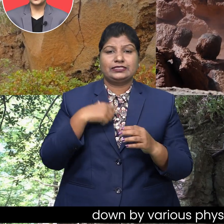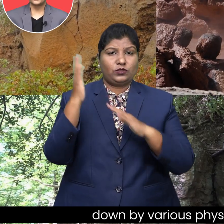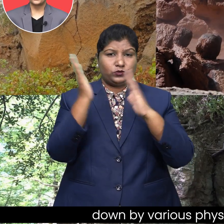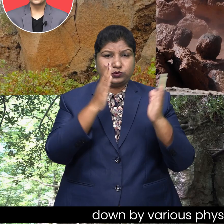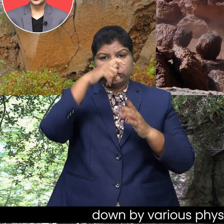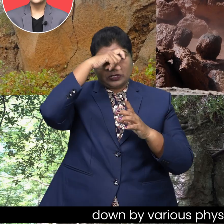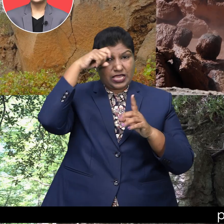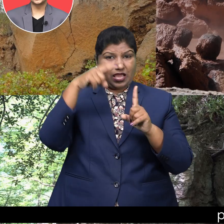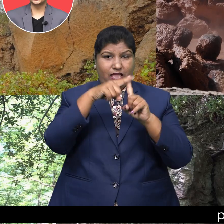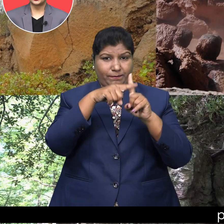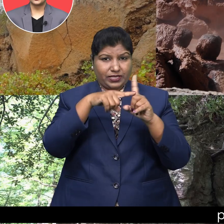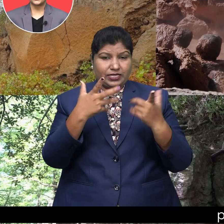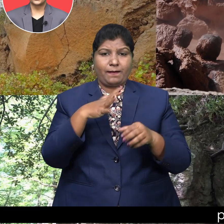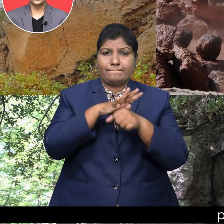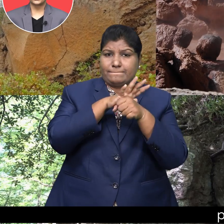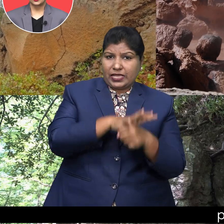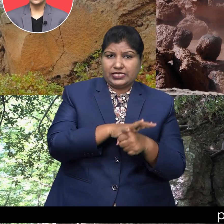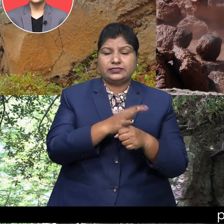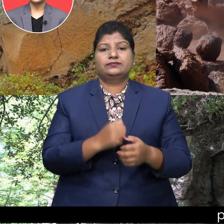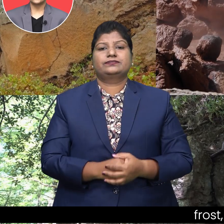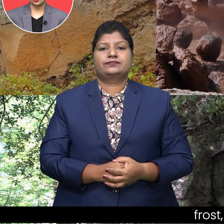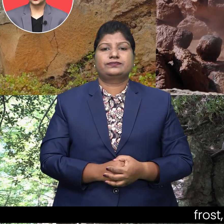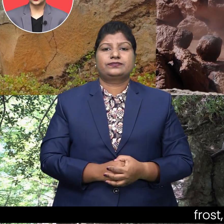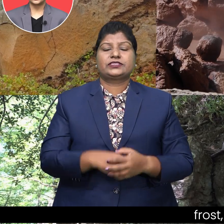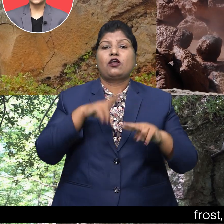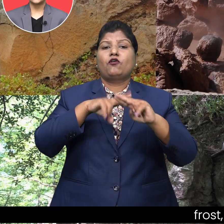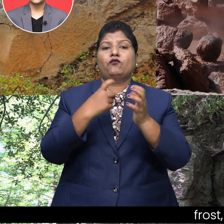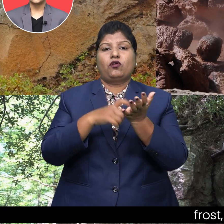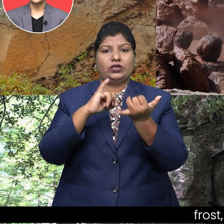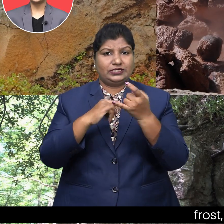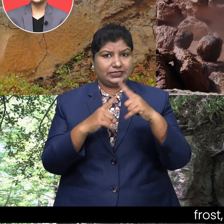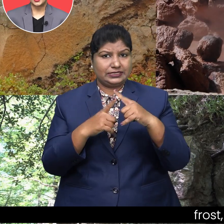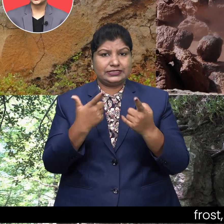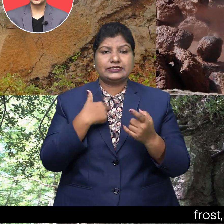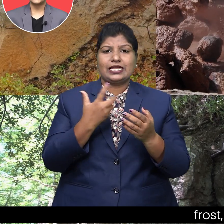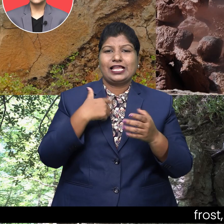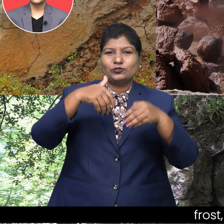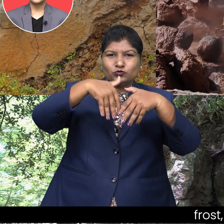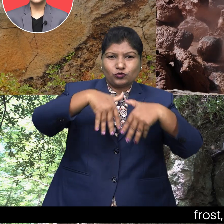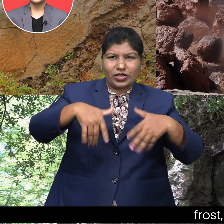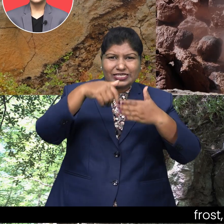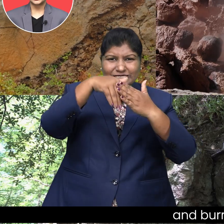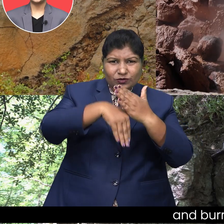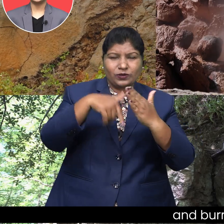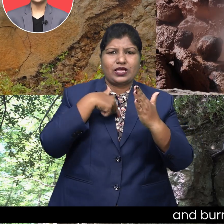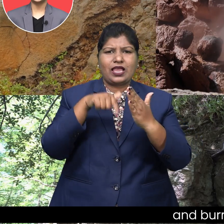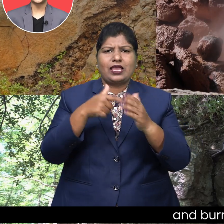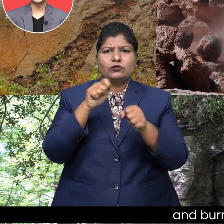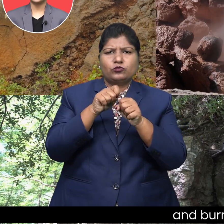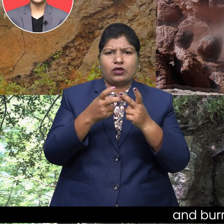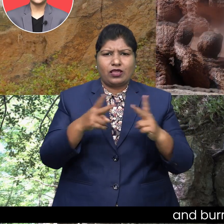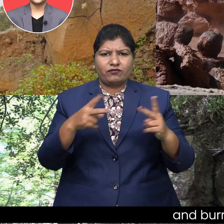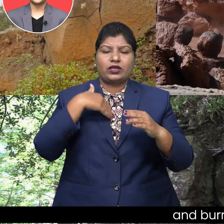temperature, pressure, frost, root action, and